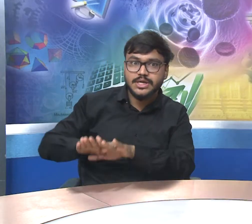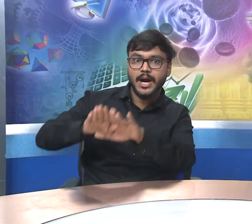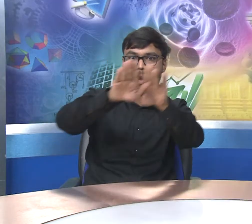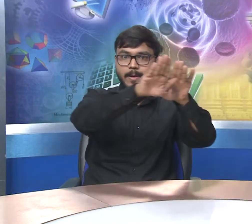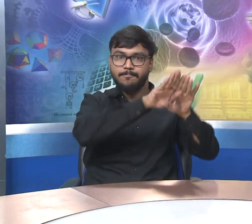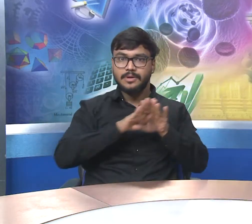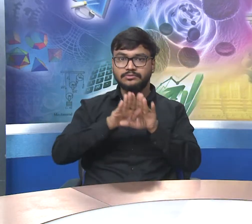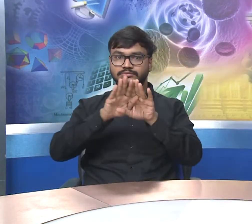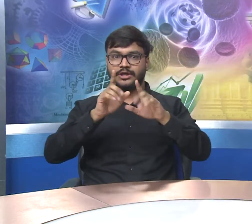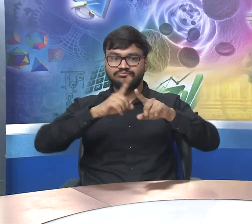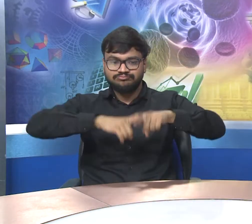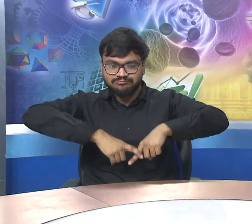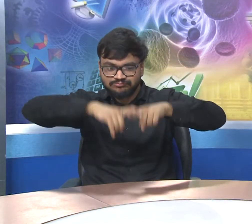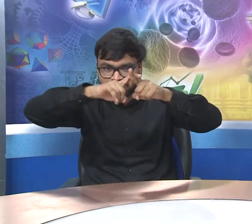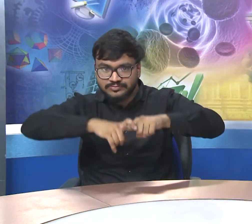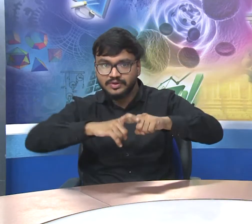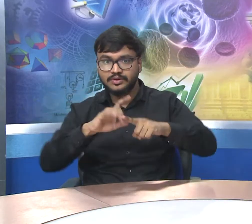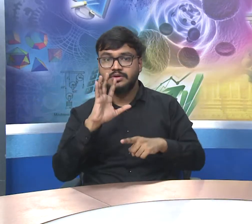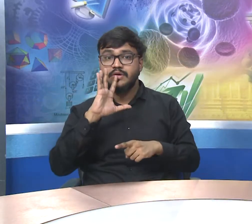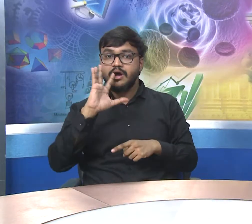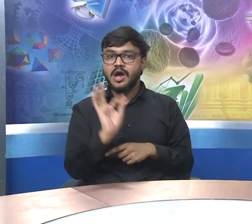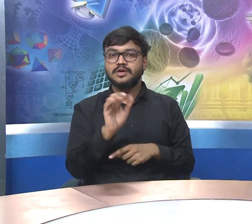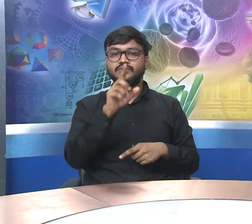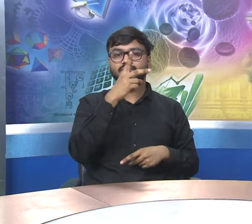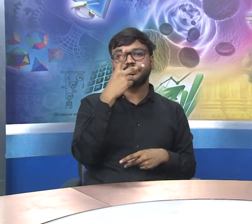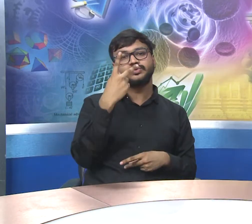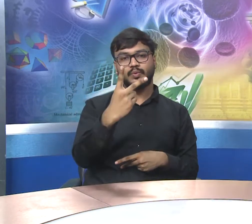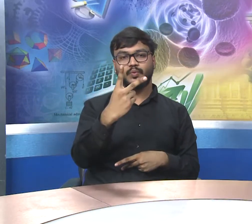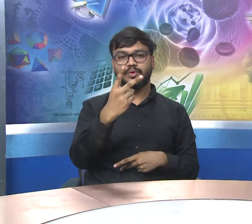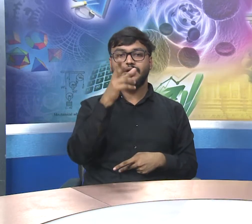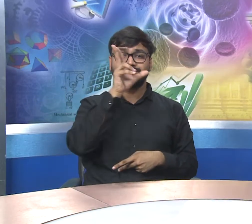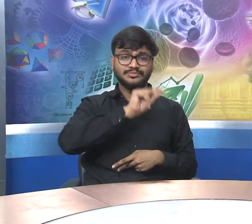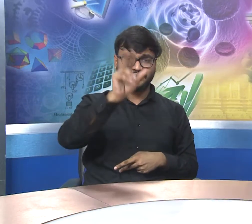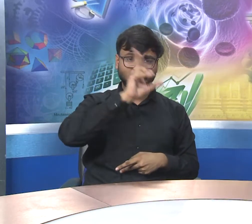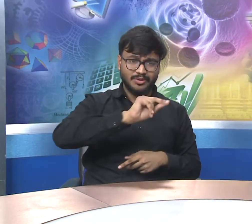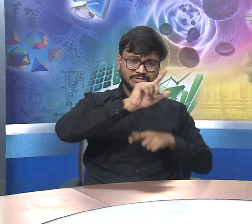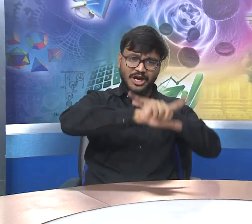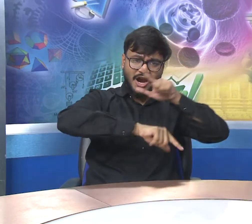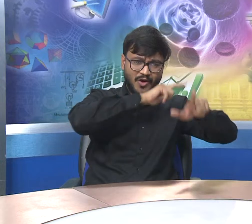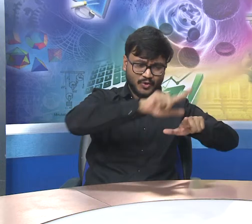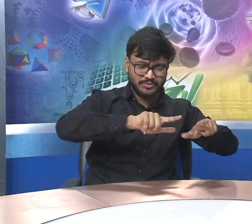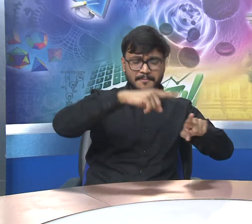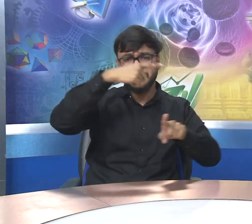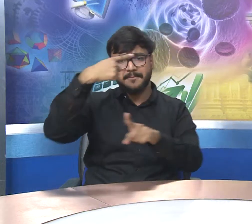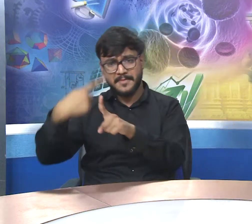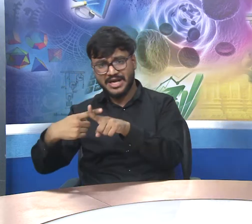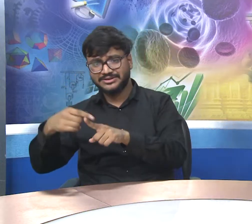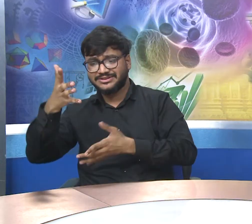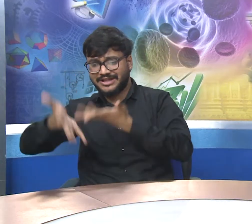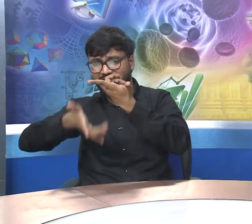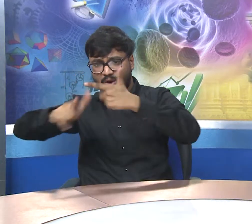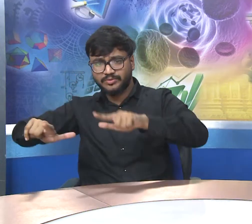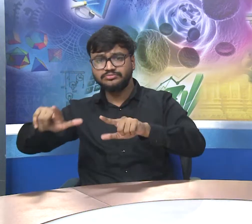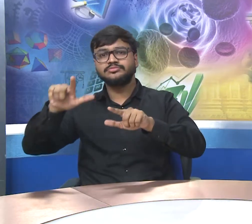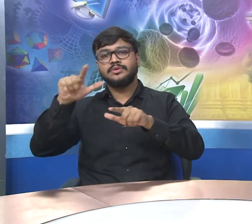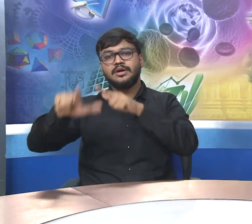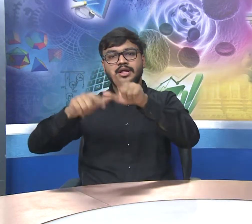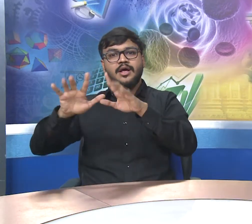And the reason why the success of language standardization efforts depend on two